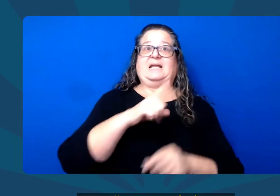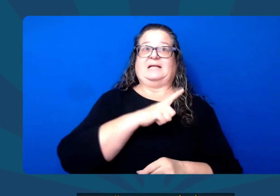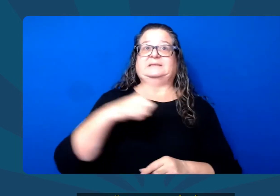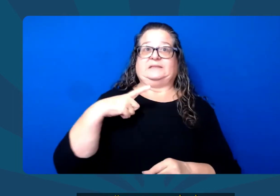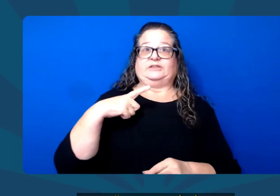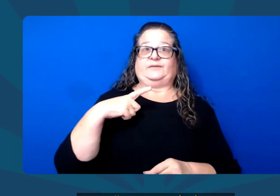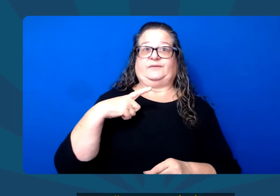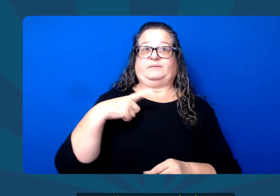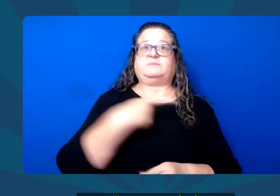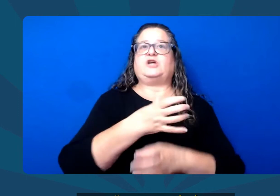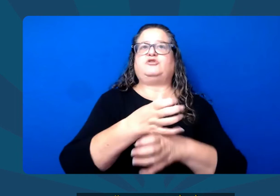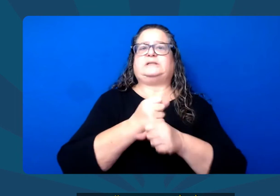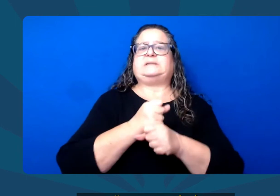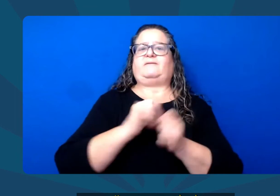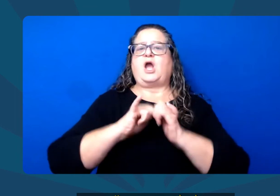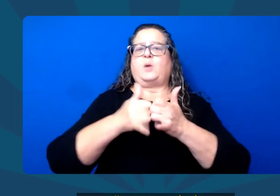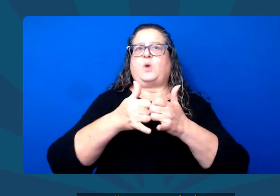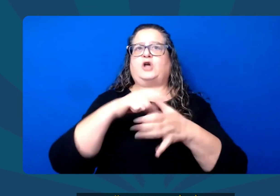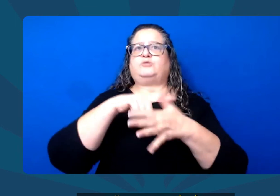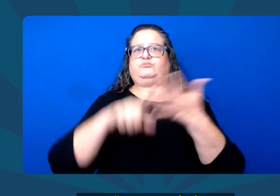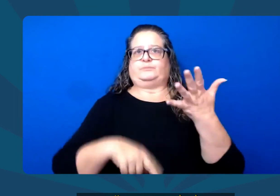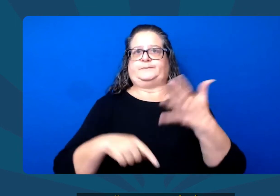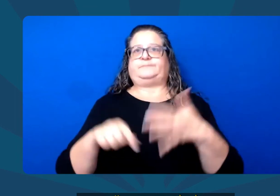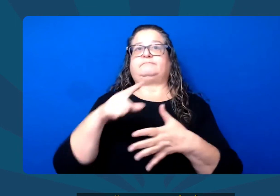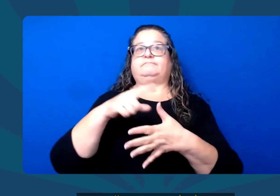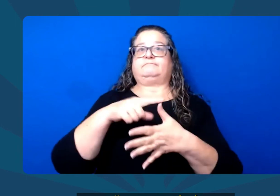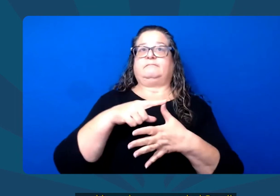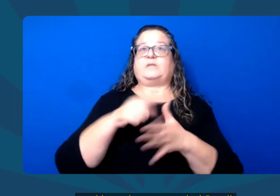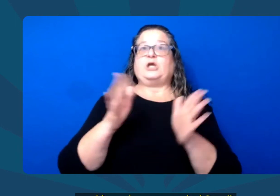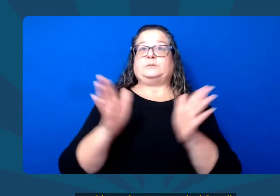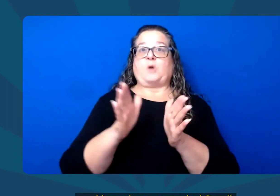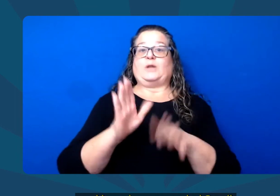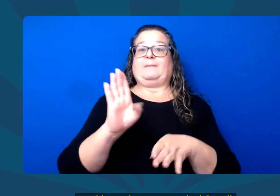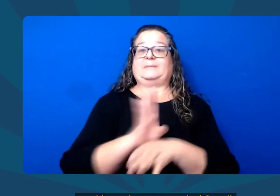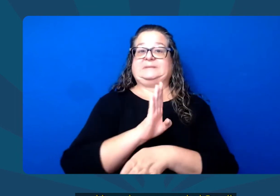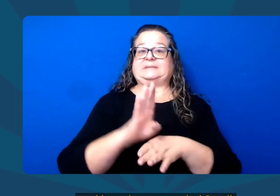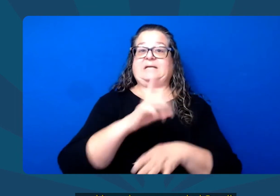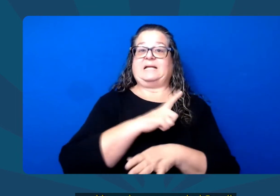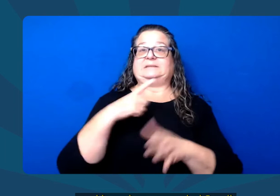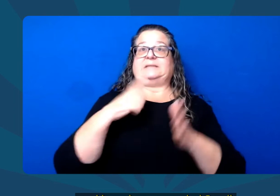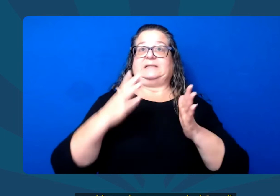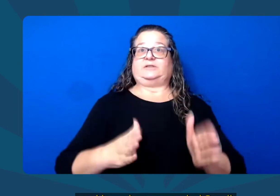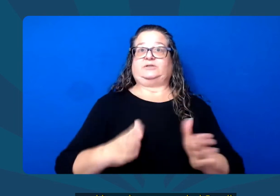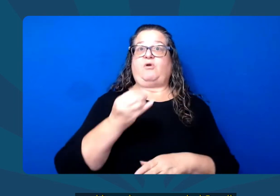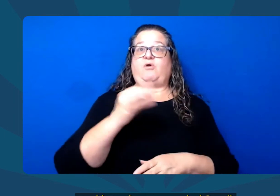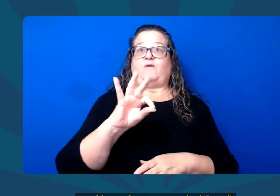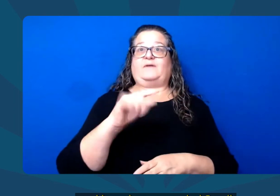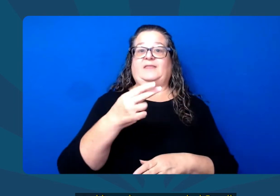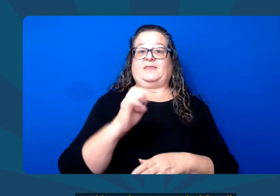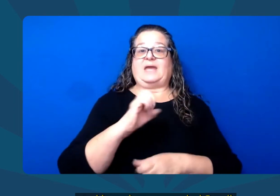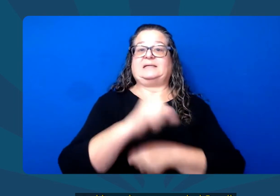I'm a top-ranked conservative in legislature and have been awarded Small